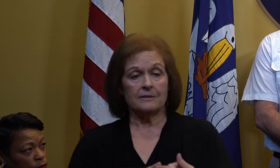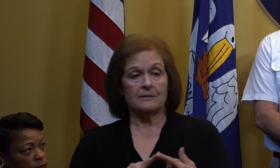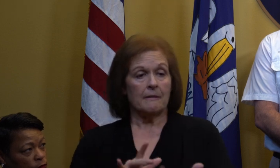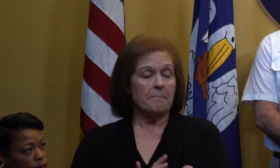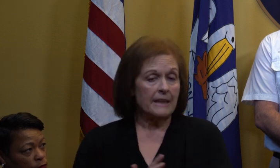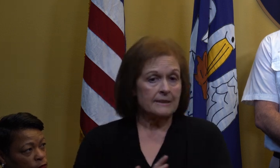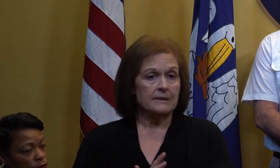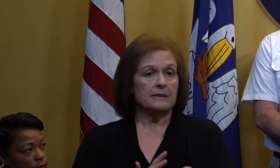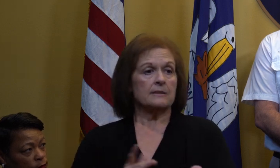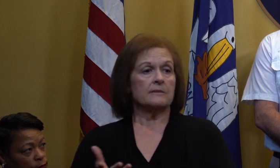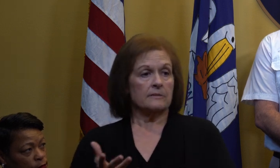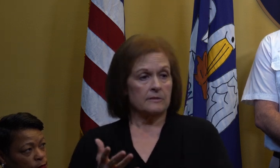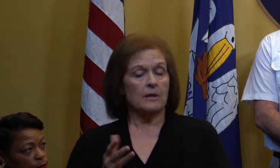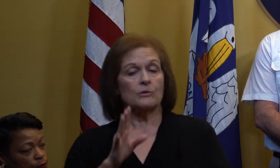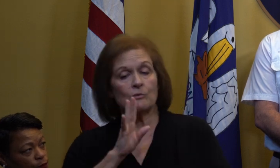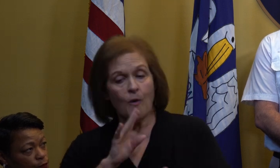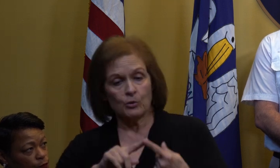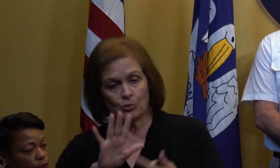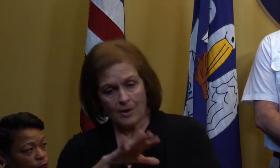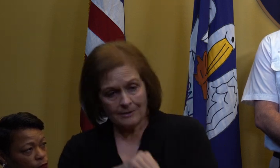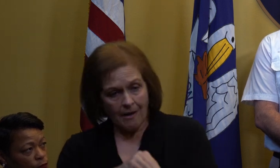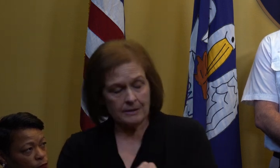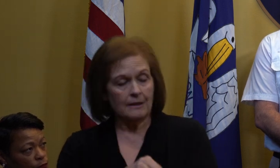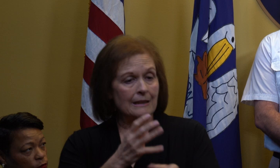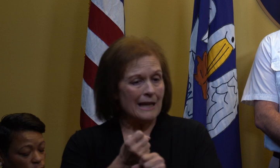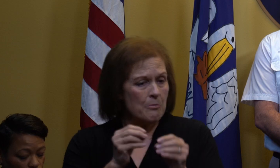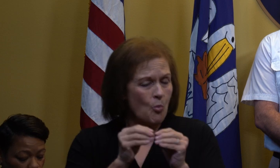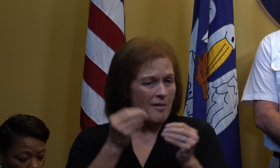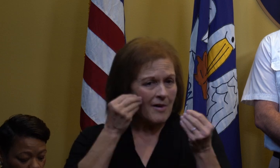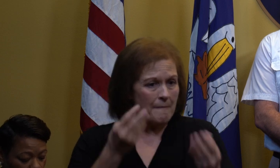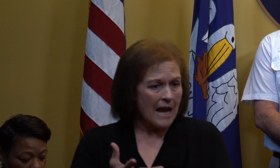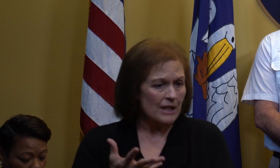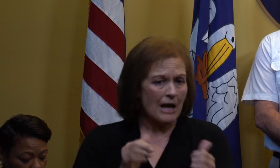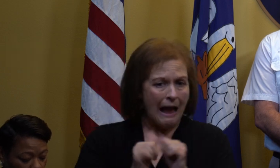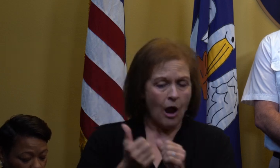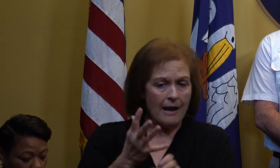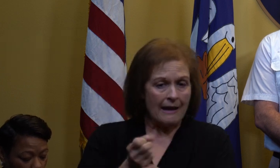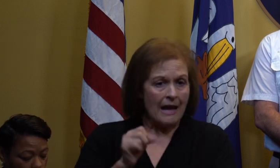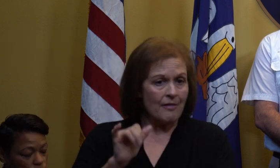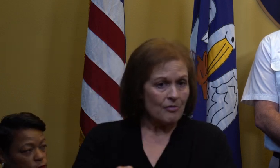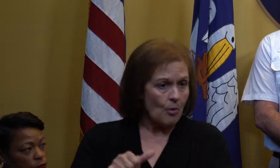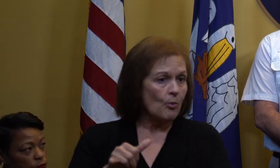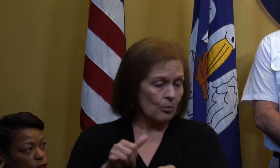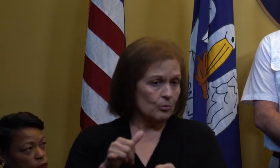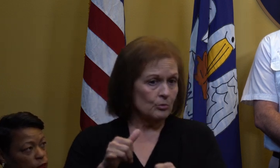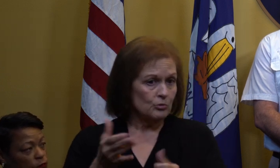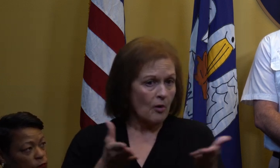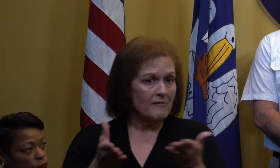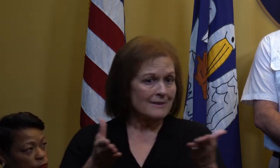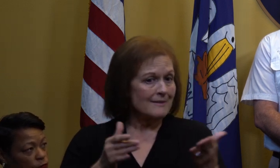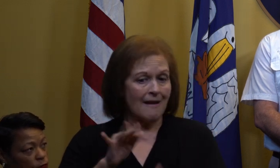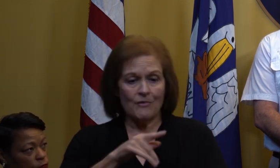medications, whatever it might be. Talk to your healthcare provider for more information on how to access those resources if you're not able to do that